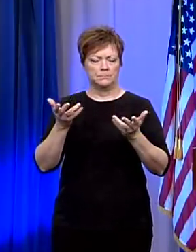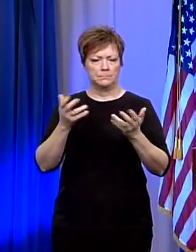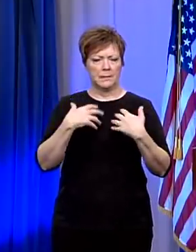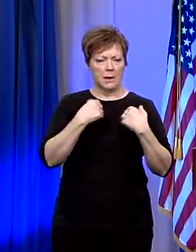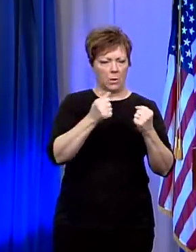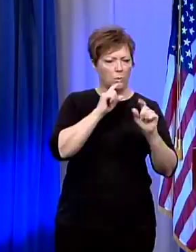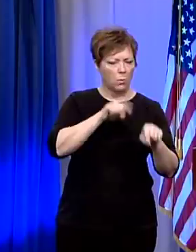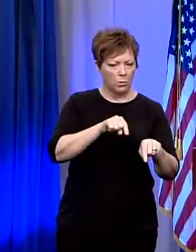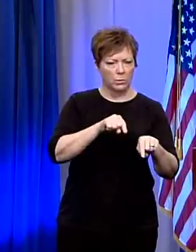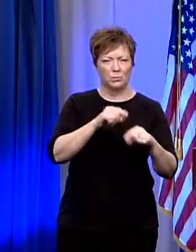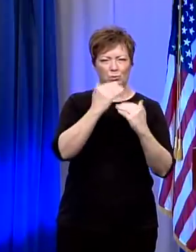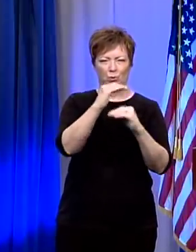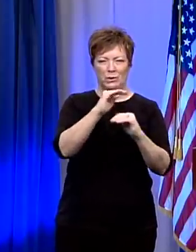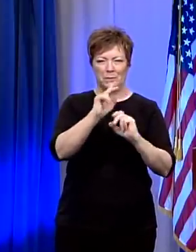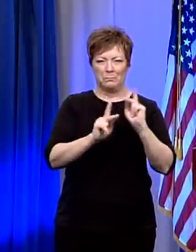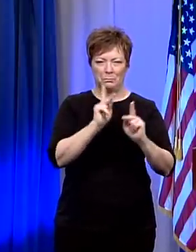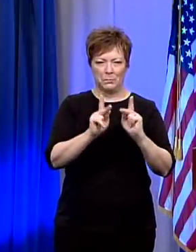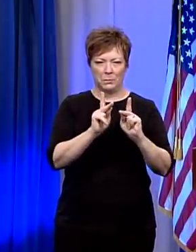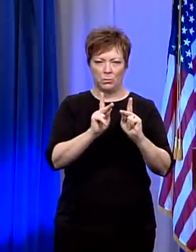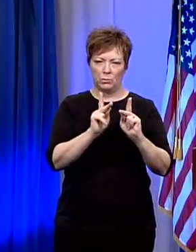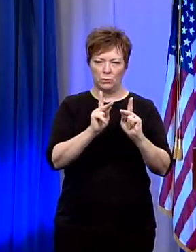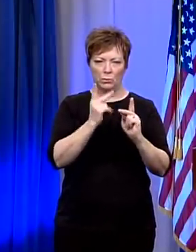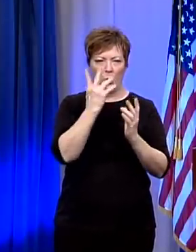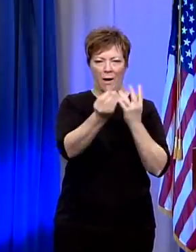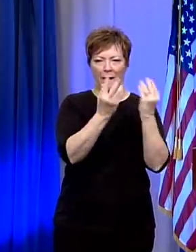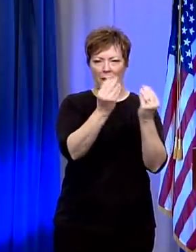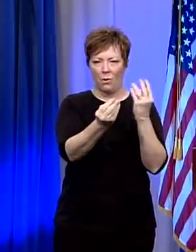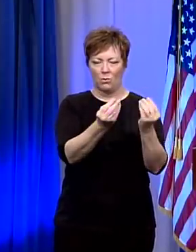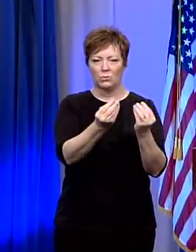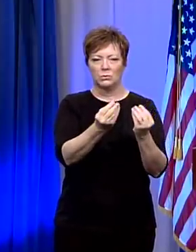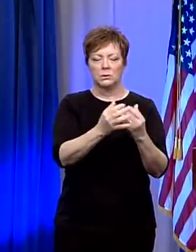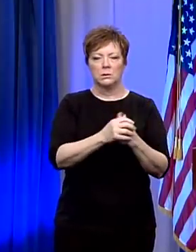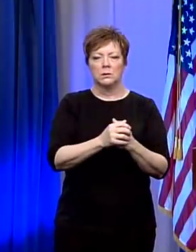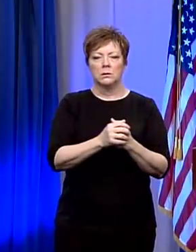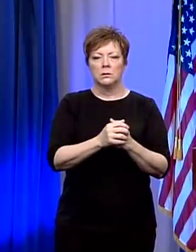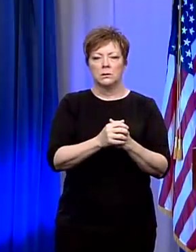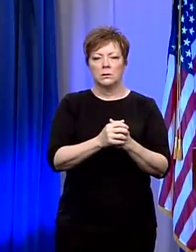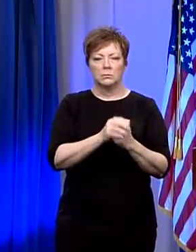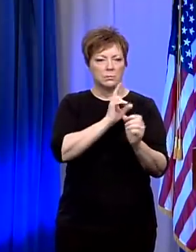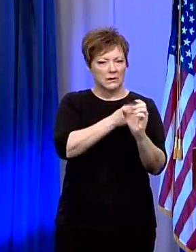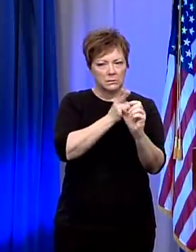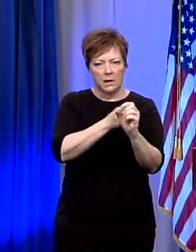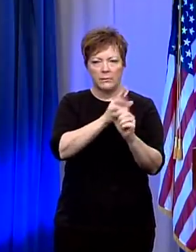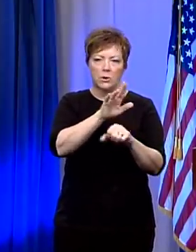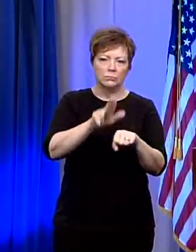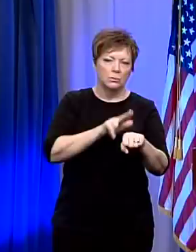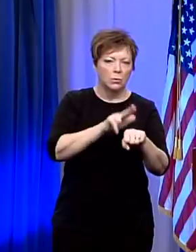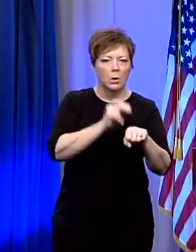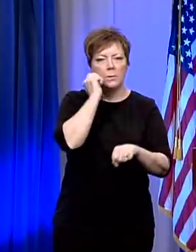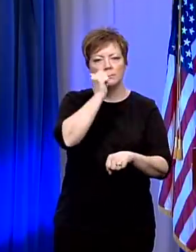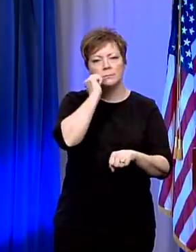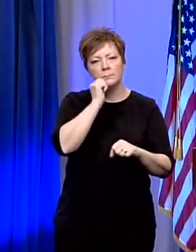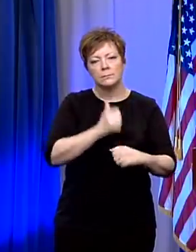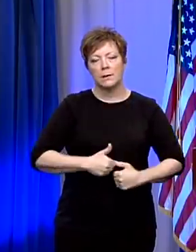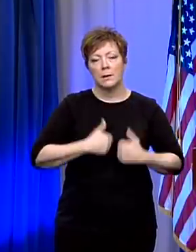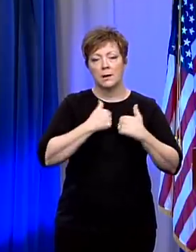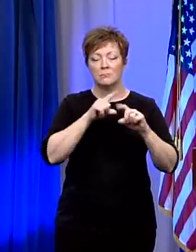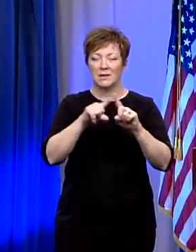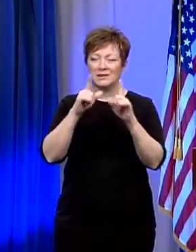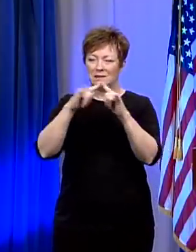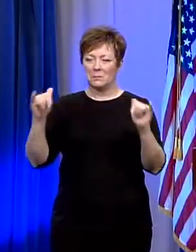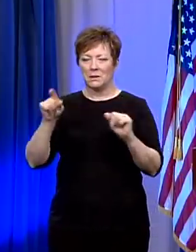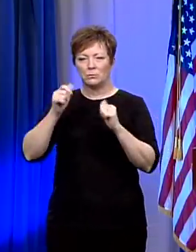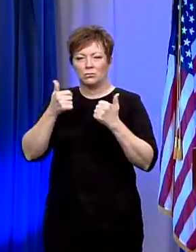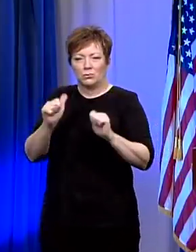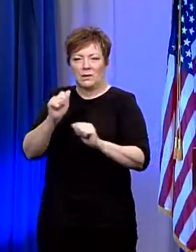the health orders that restricts people's ability to get out and participate in their normal activities of life, but also trying to